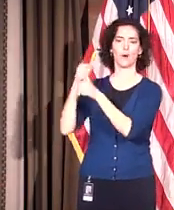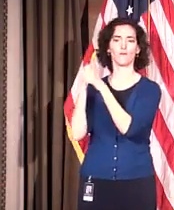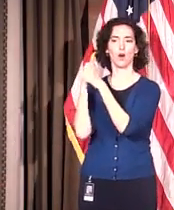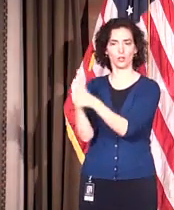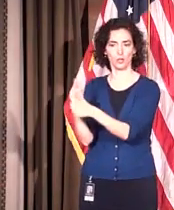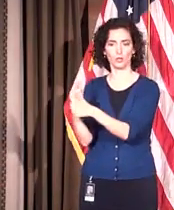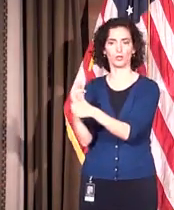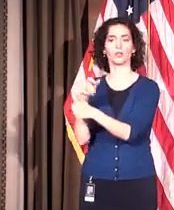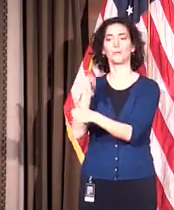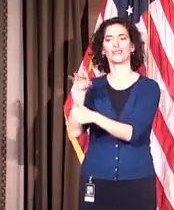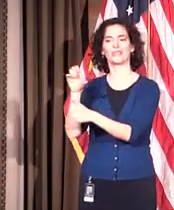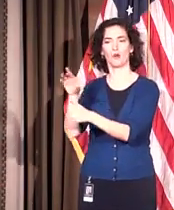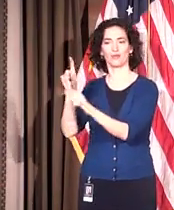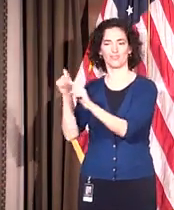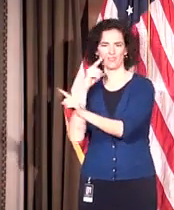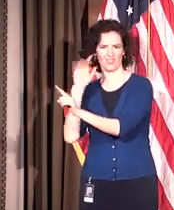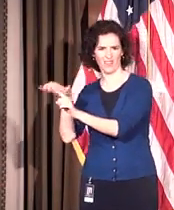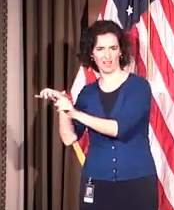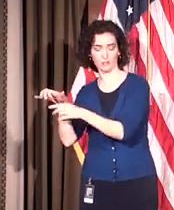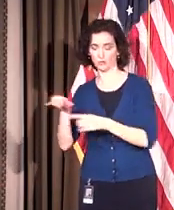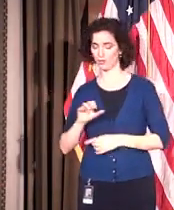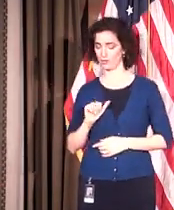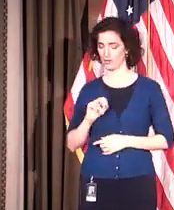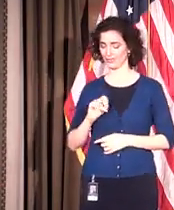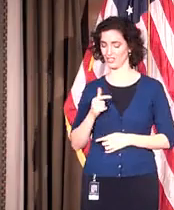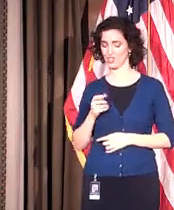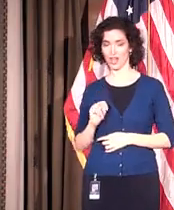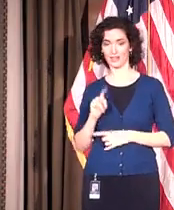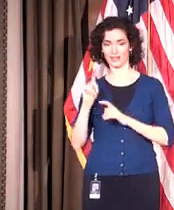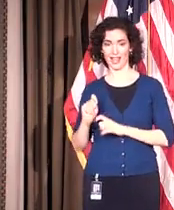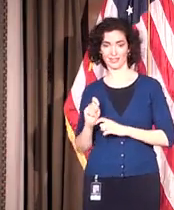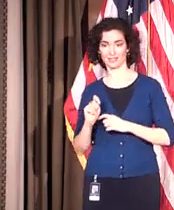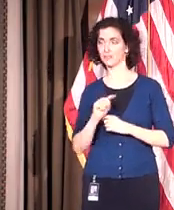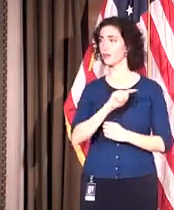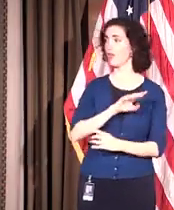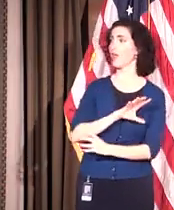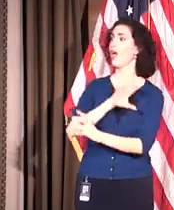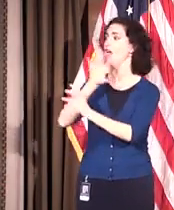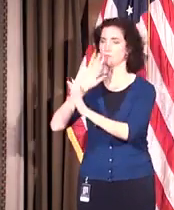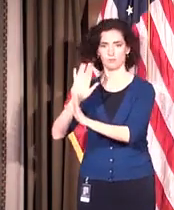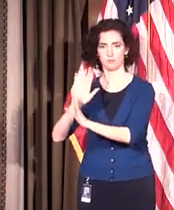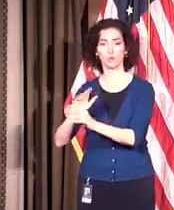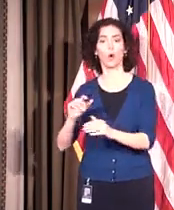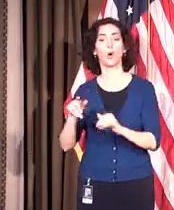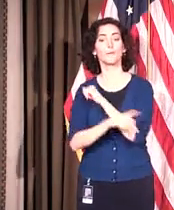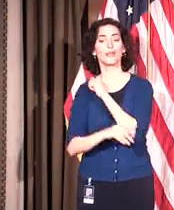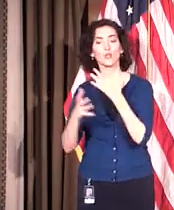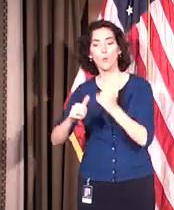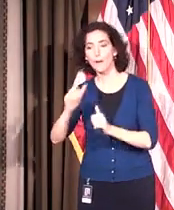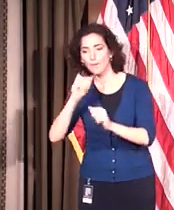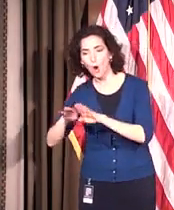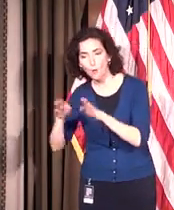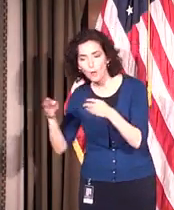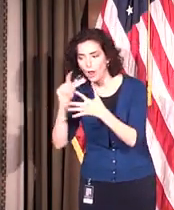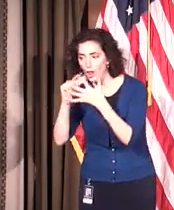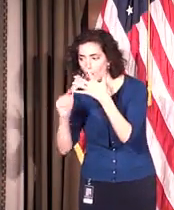So it really has no effect right now on parishes looking at bars reopening and those types of things.